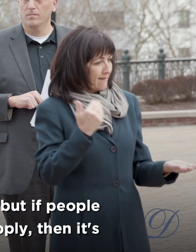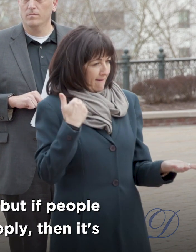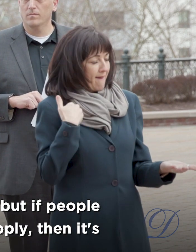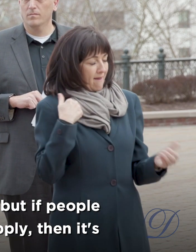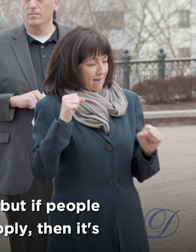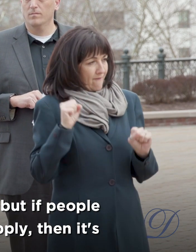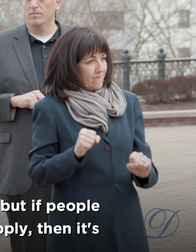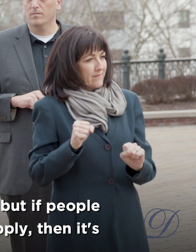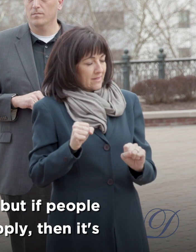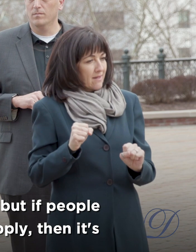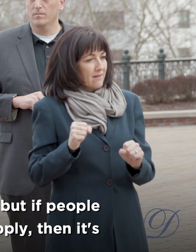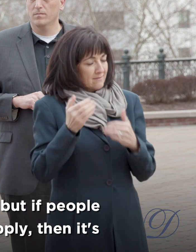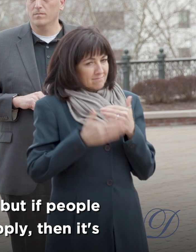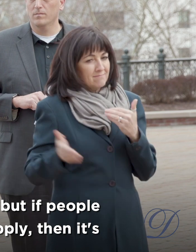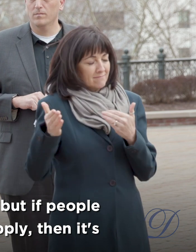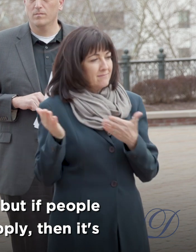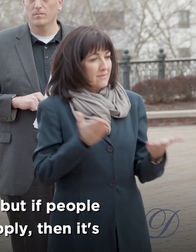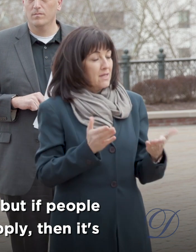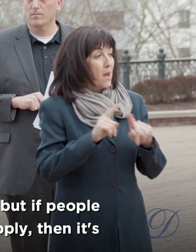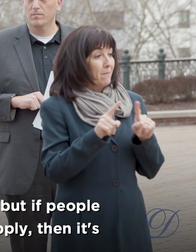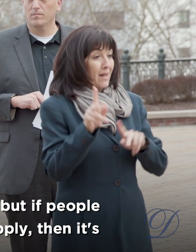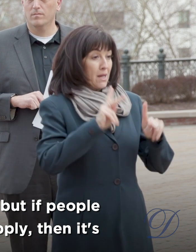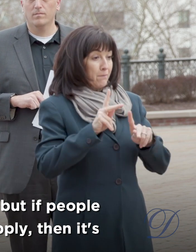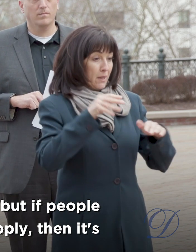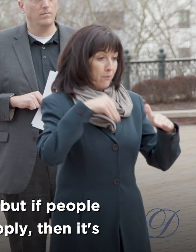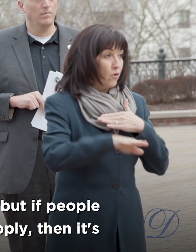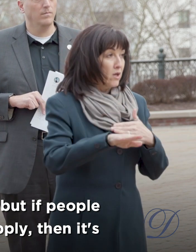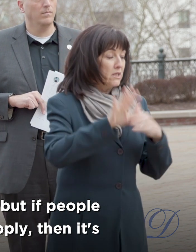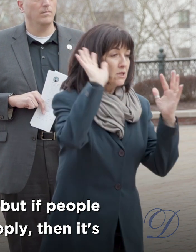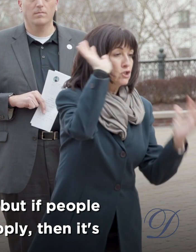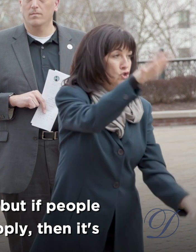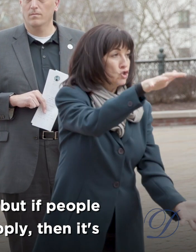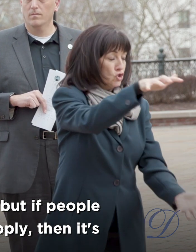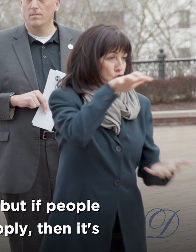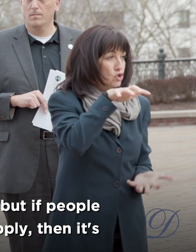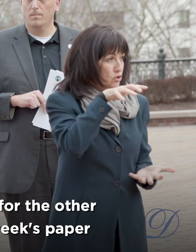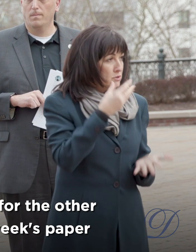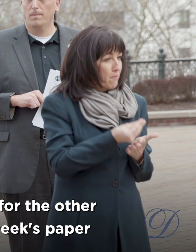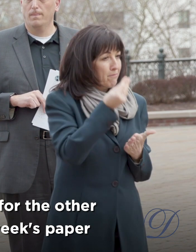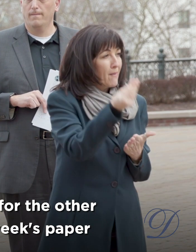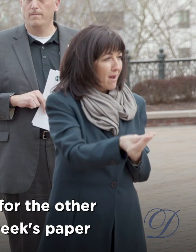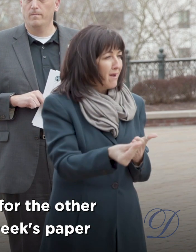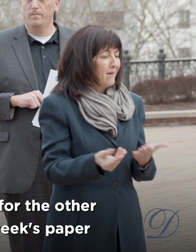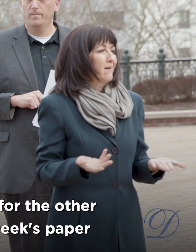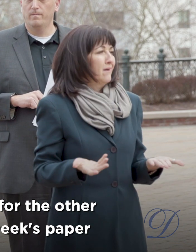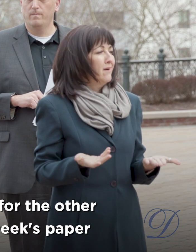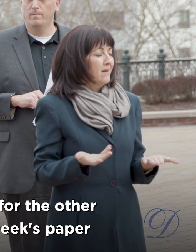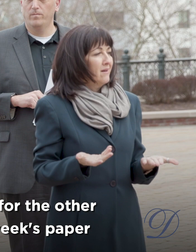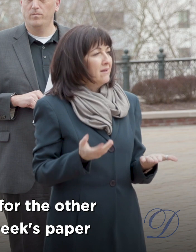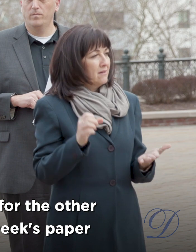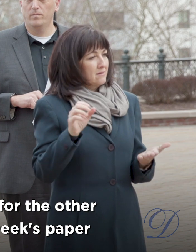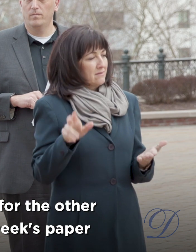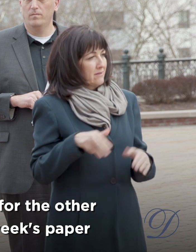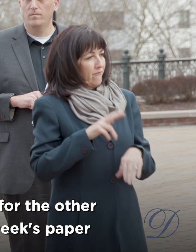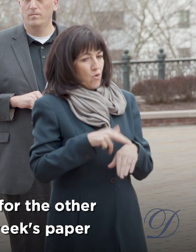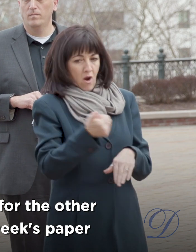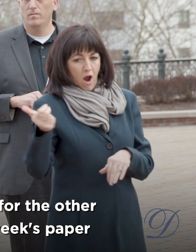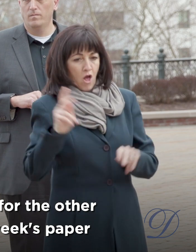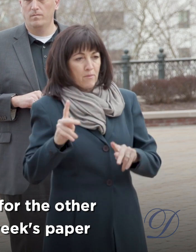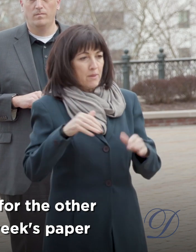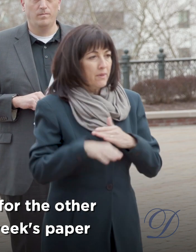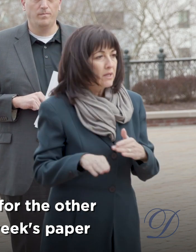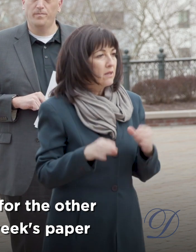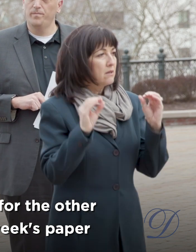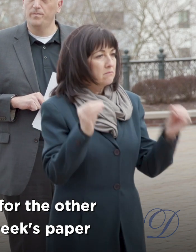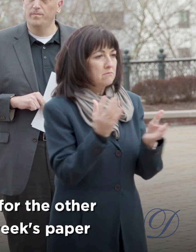and the rest. But if people go in there and buy a month's supply, then it's going to make it more difficult for the other people to go in and